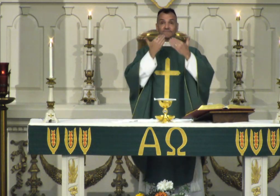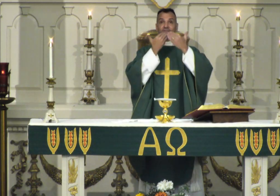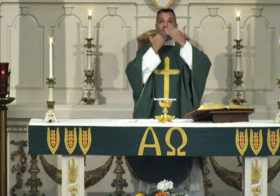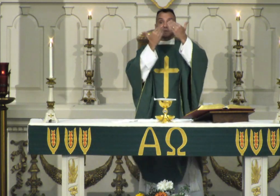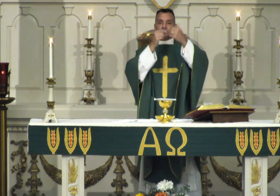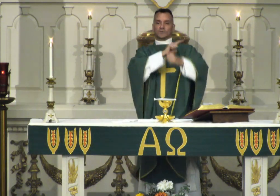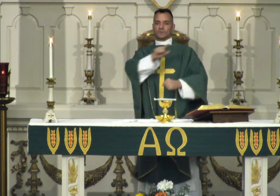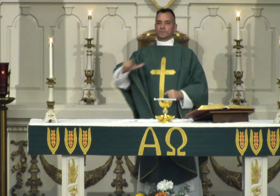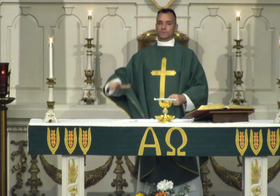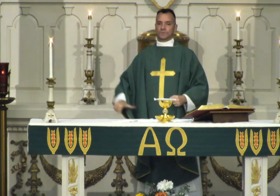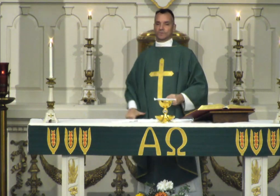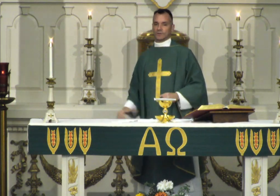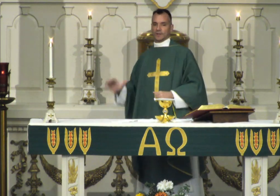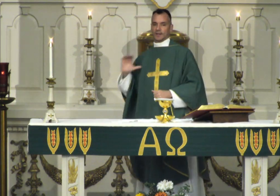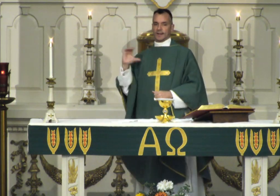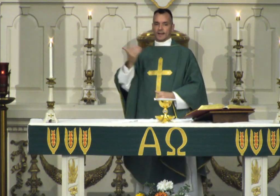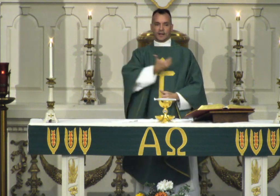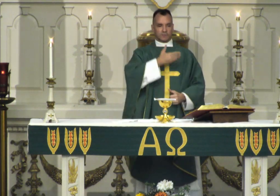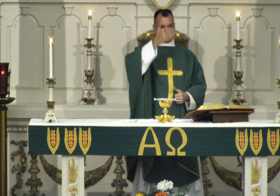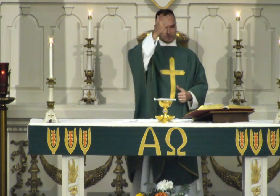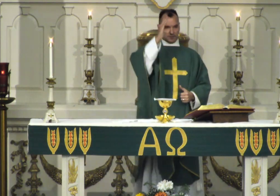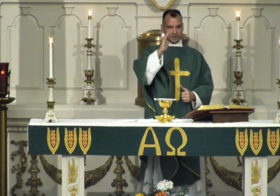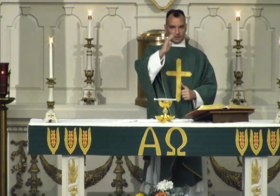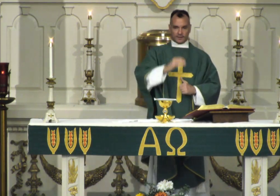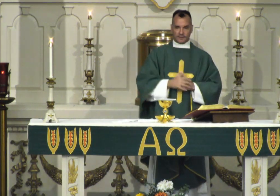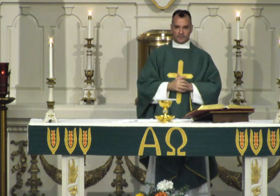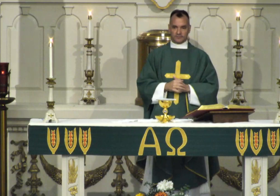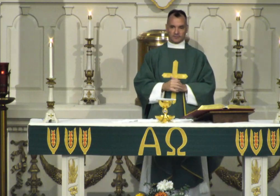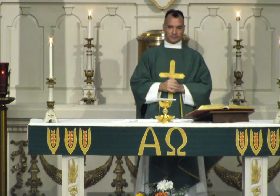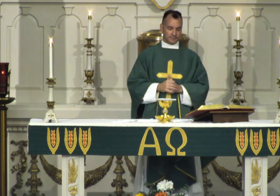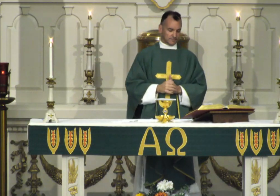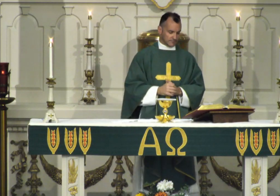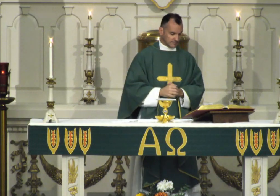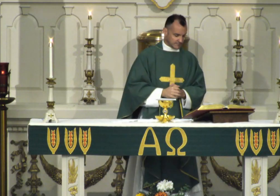Let us give thanks to the Lord our God.